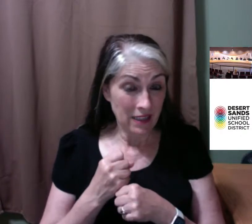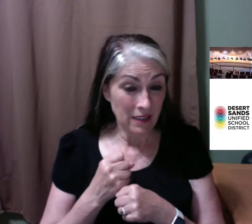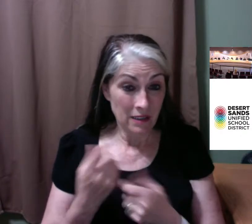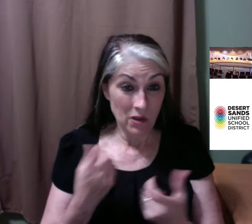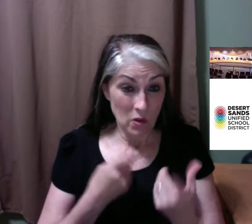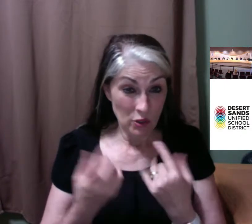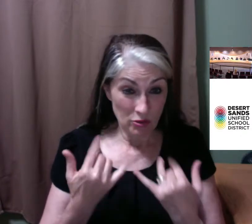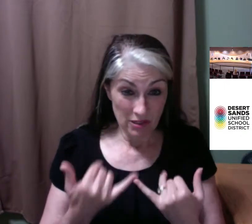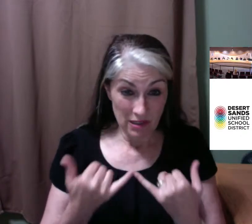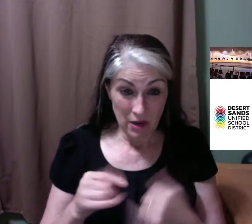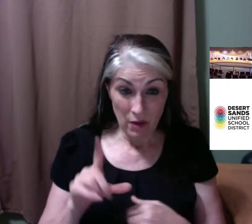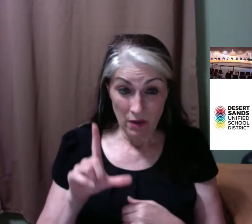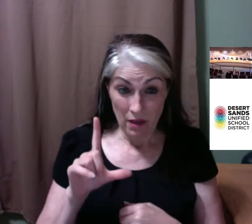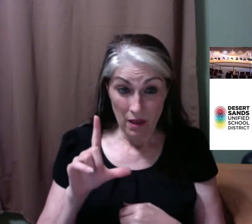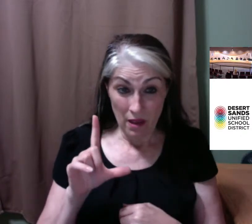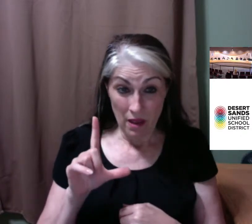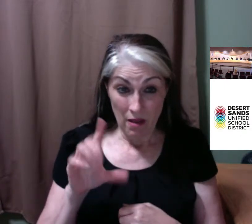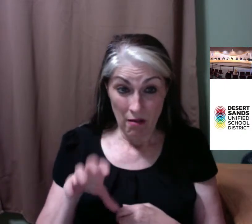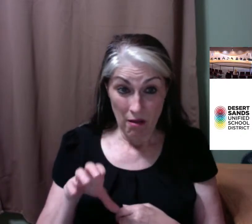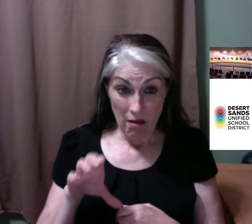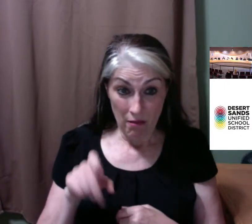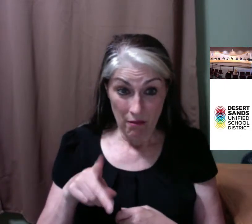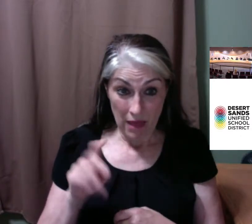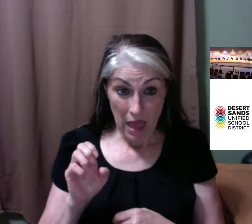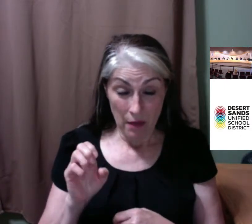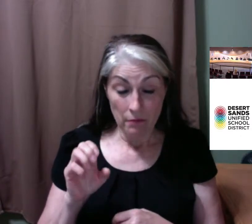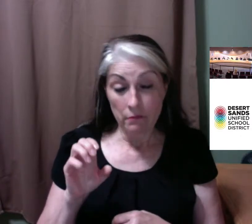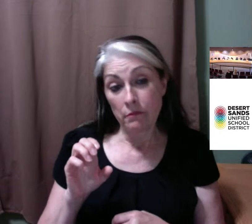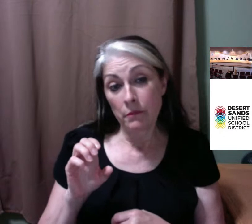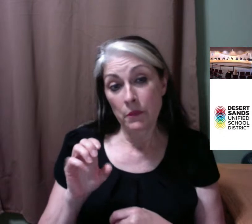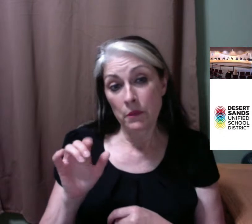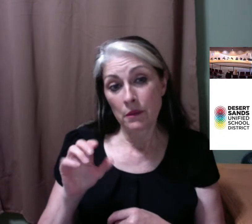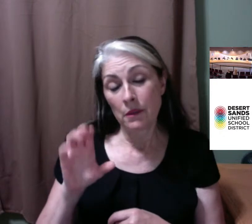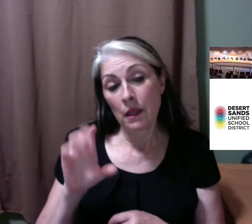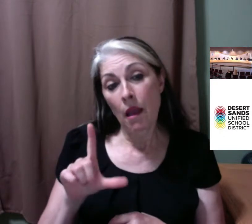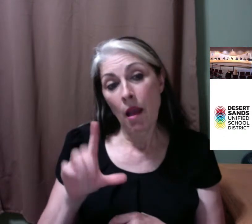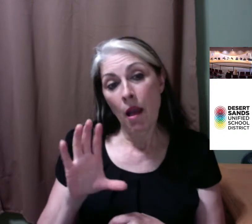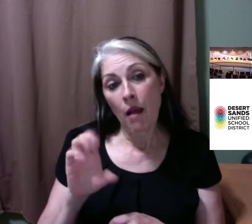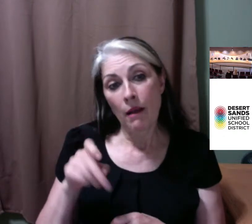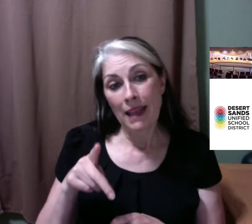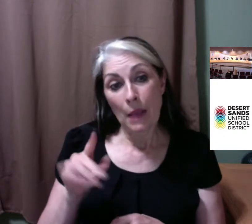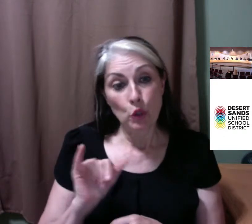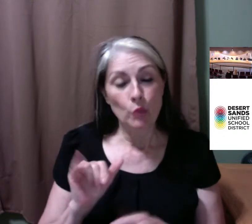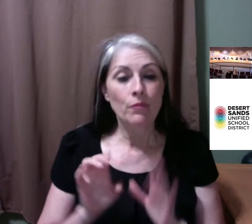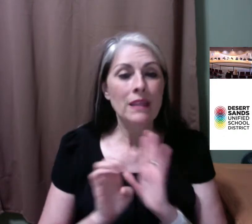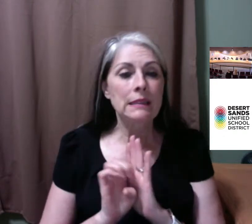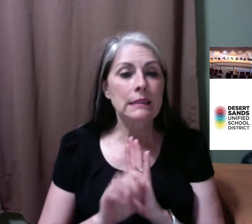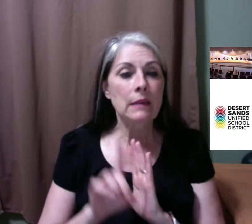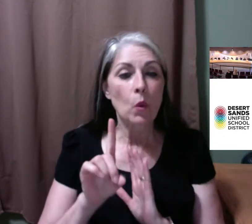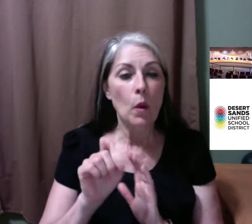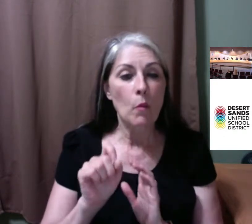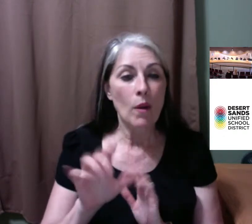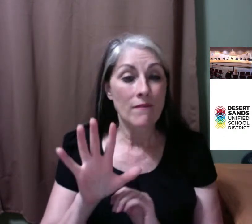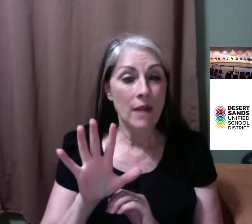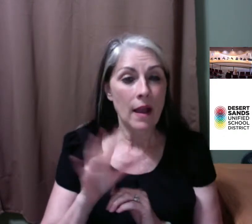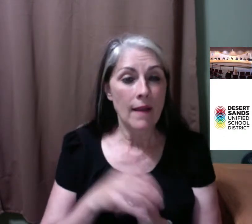questions now on the LCAP? Just as an example, on